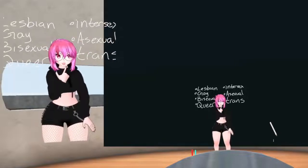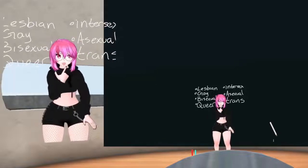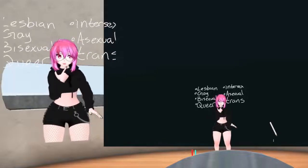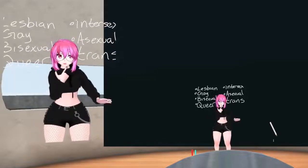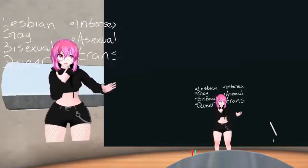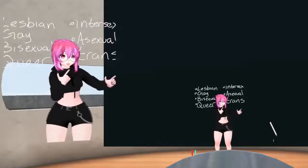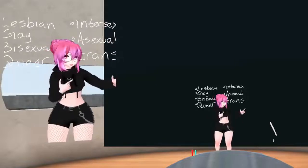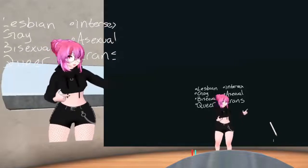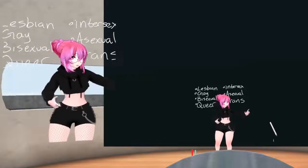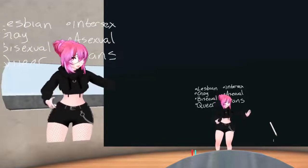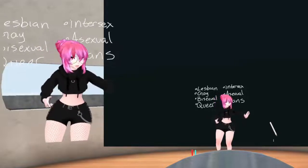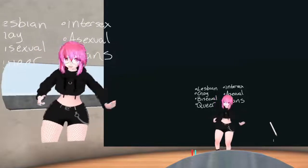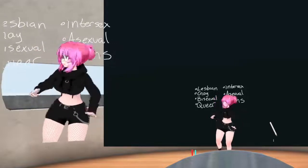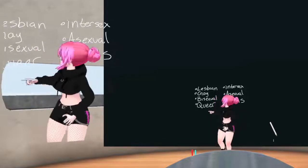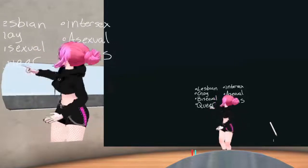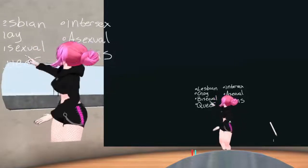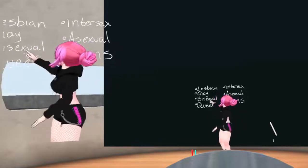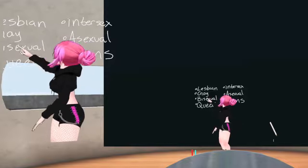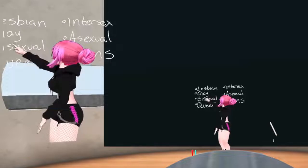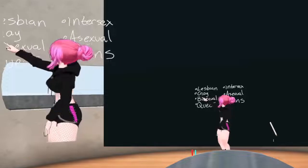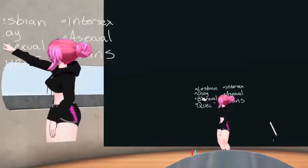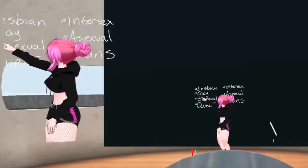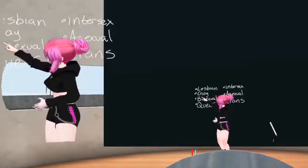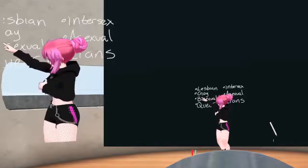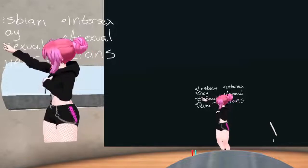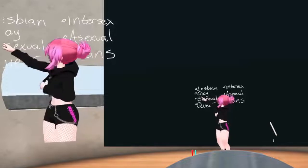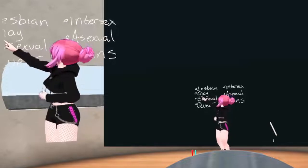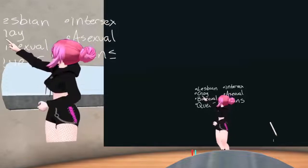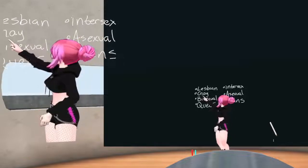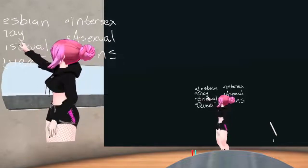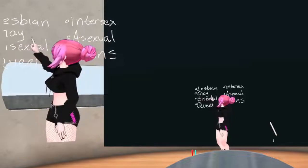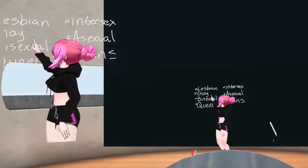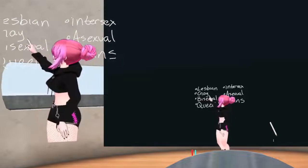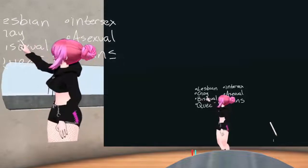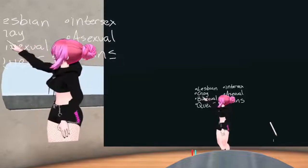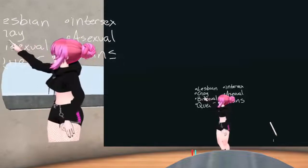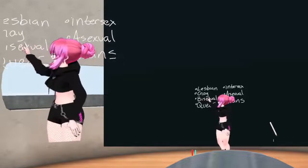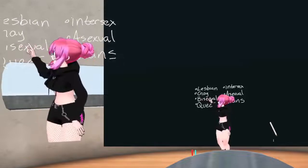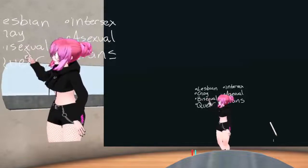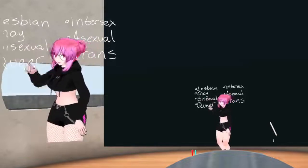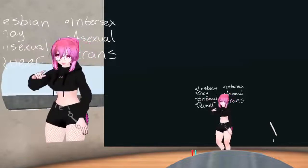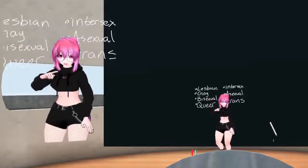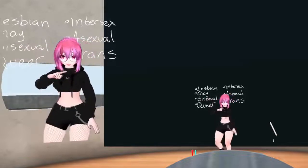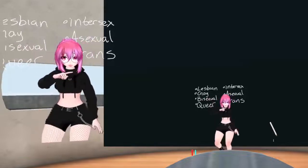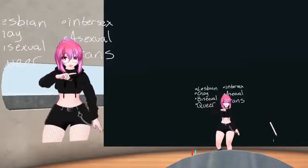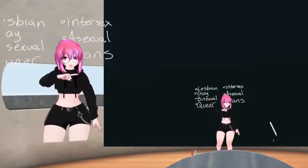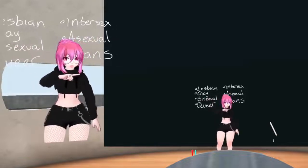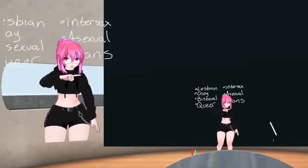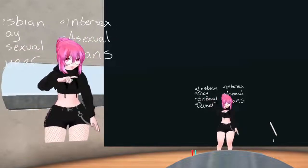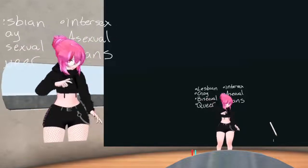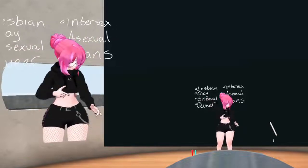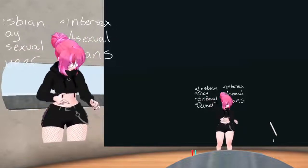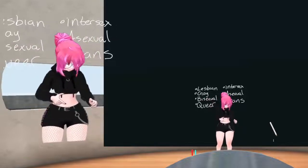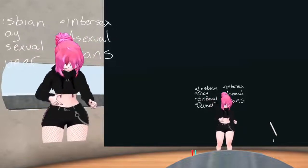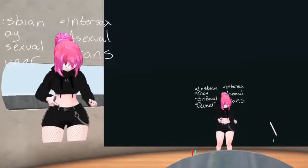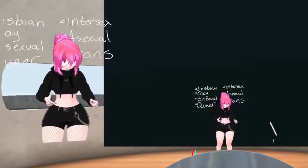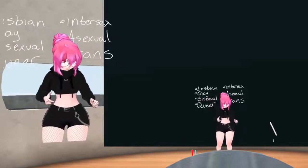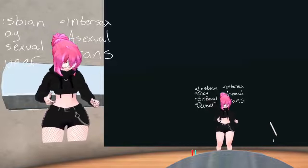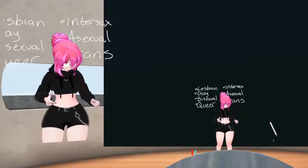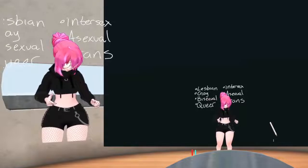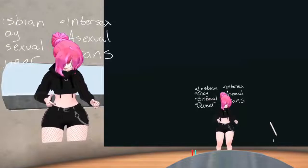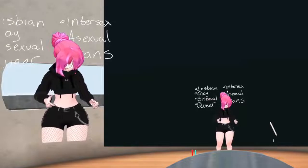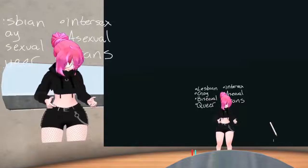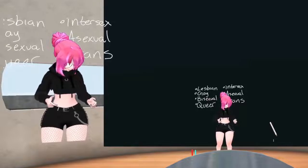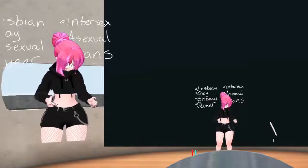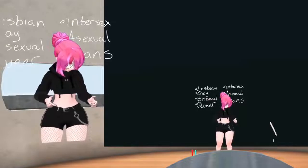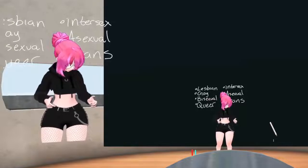versus lesbian. And then similarly on that vein, gay is a G hand. Oh, actually, hold